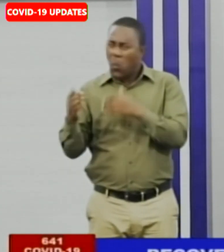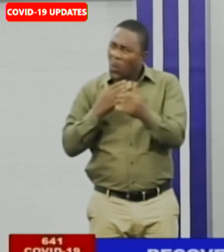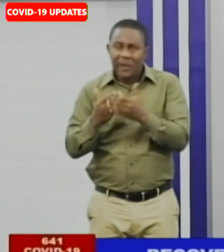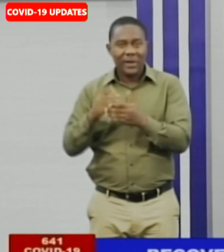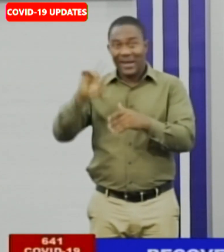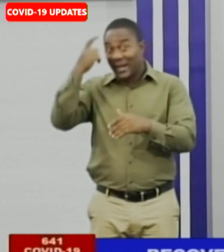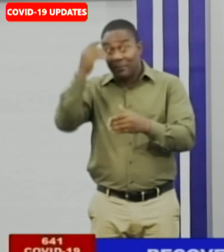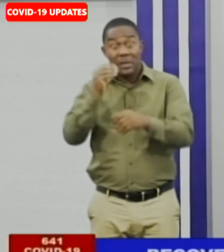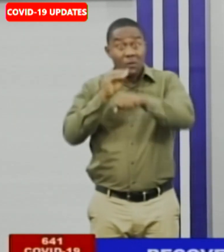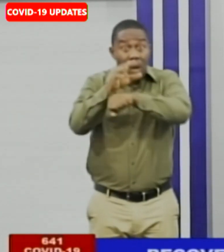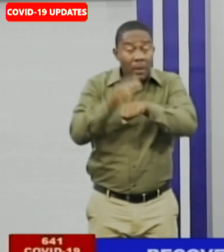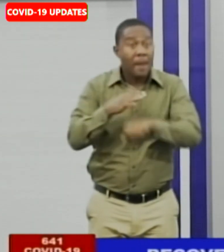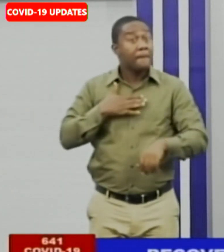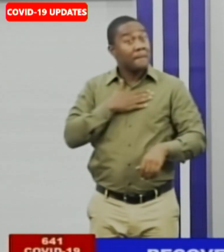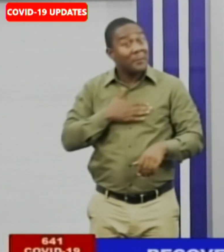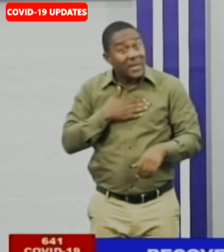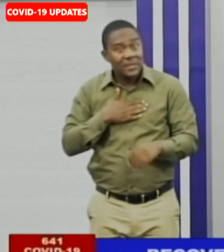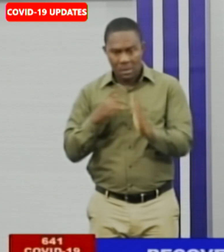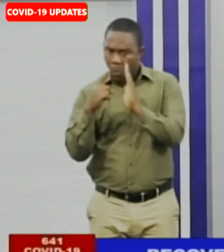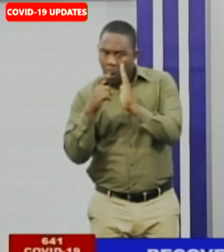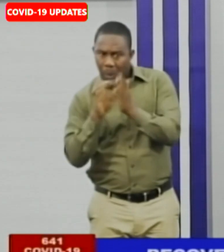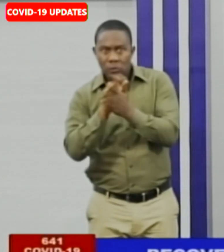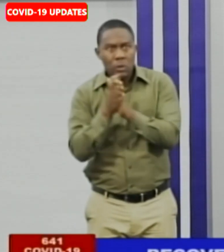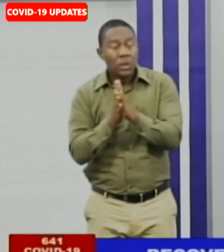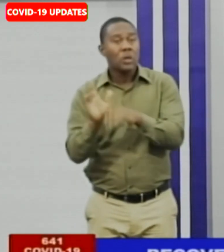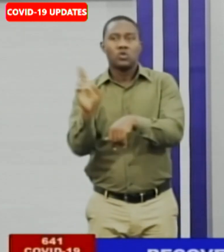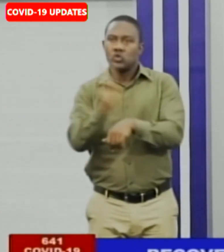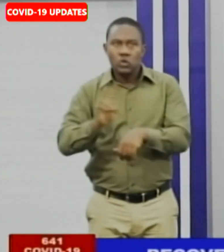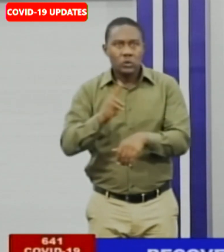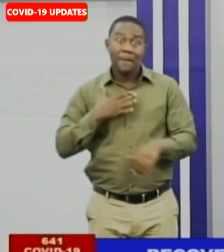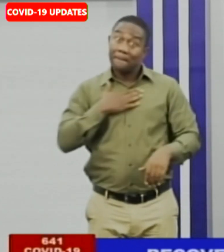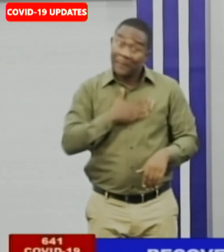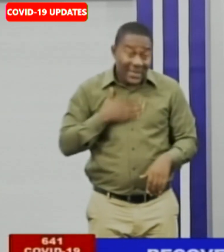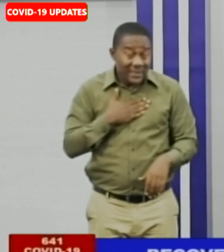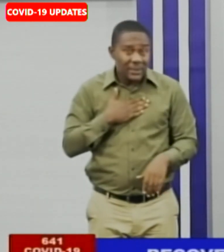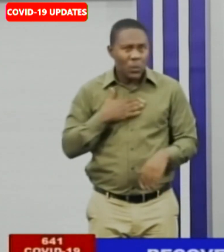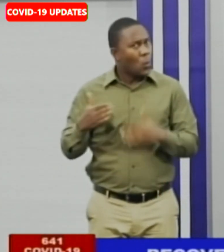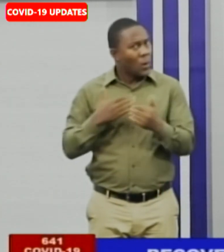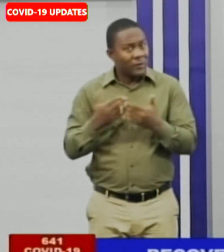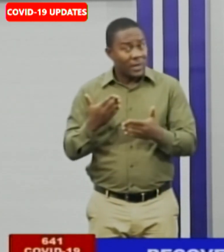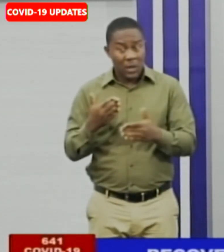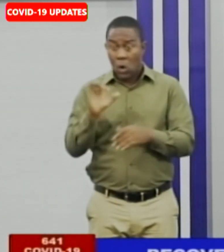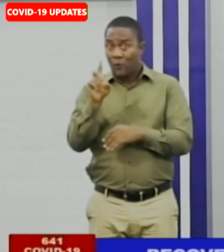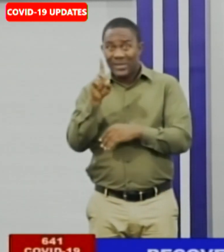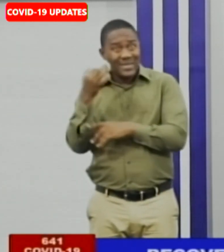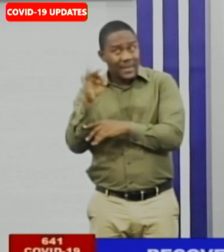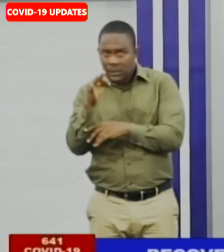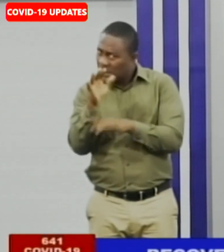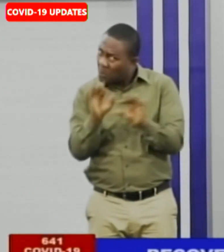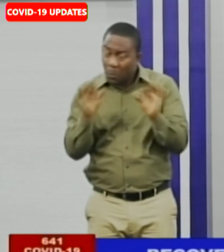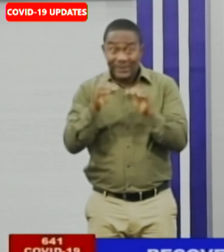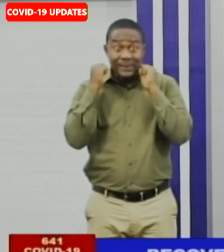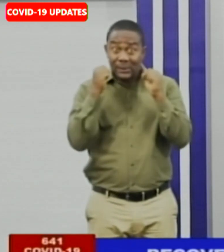magano hadomio na wenema no skeba COVID-19 ama vago kakane bia aseto